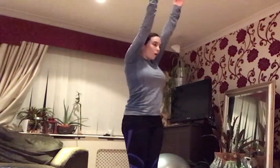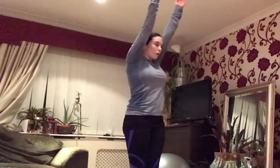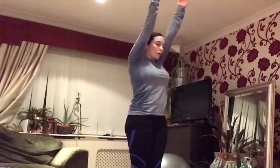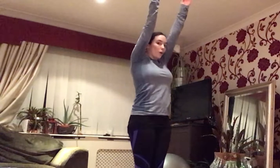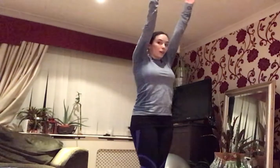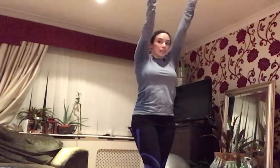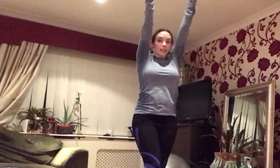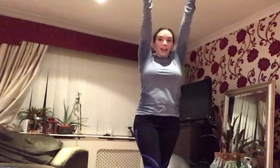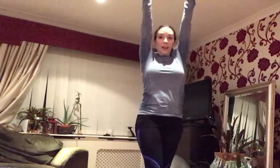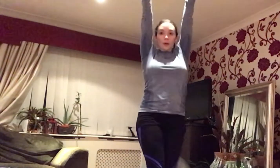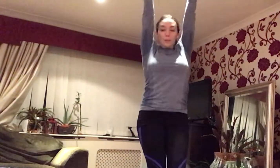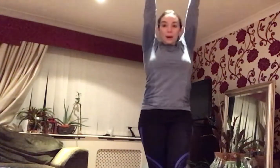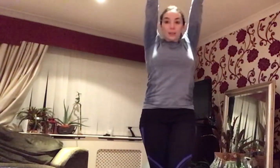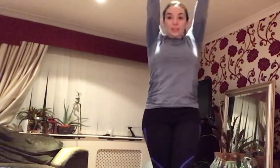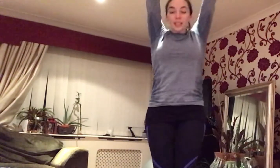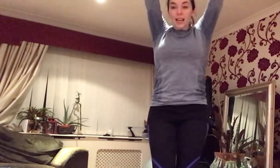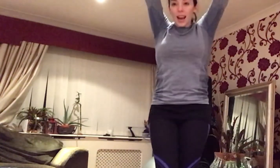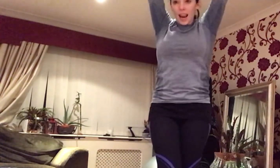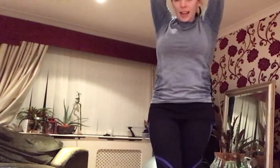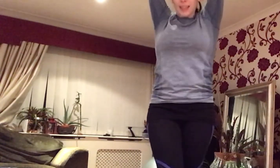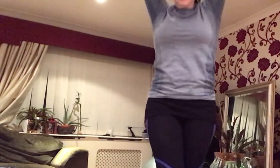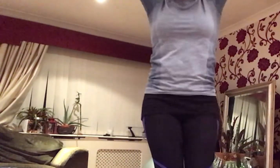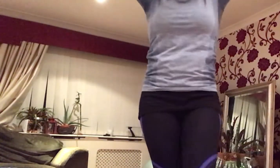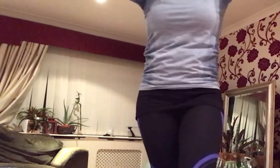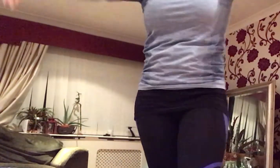All long and together, but snakes,